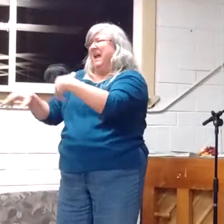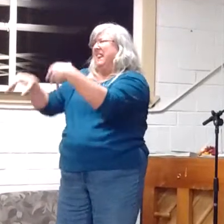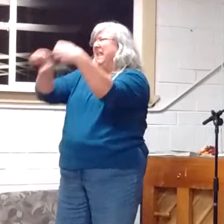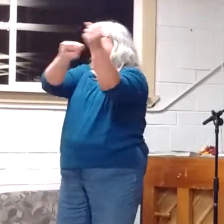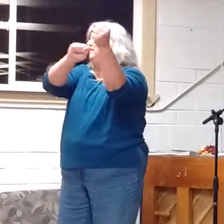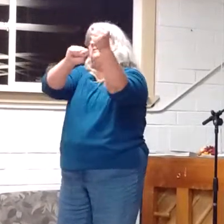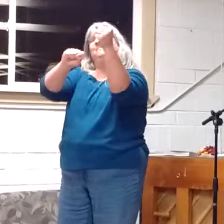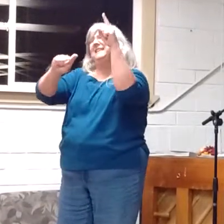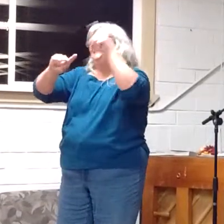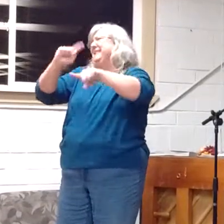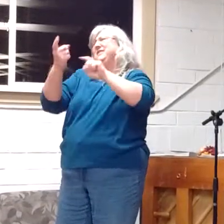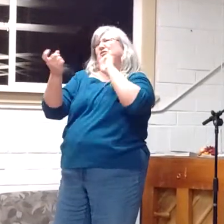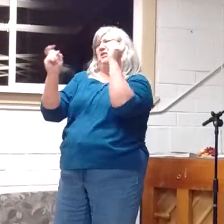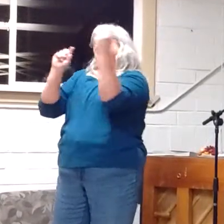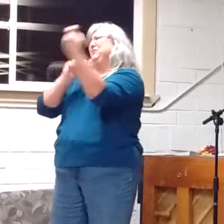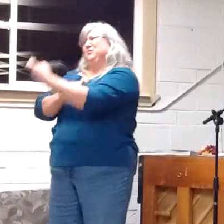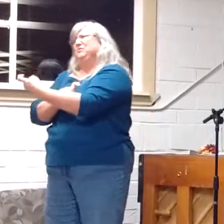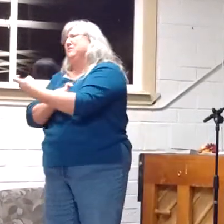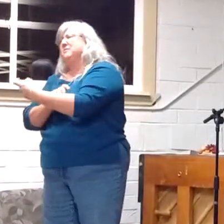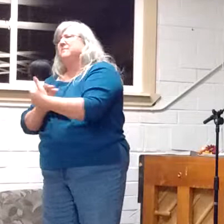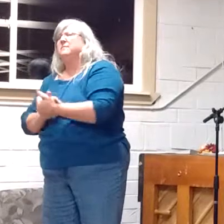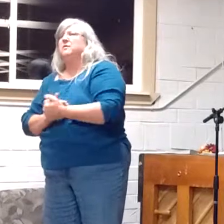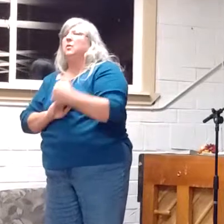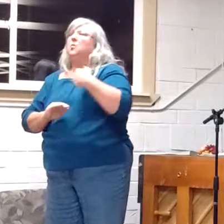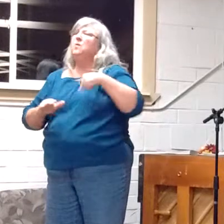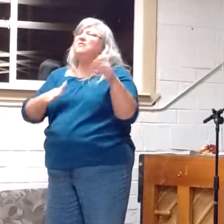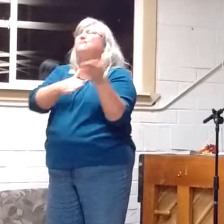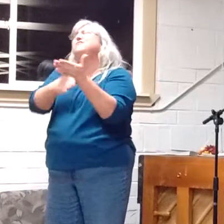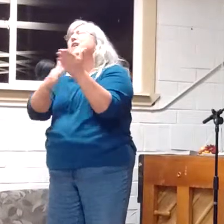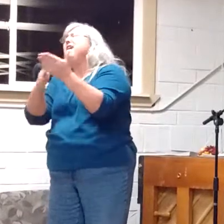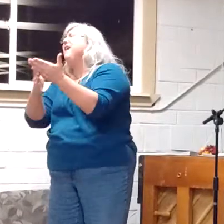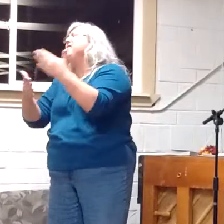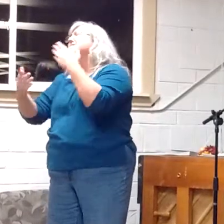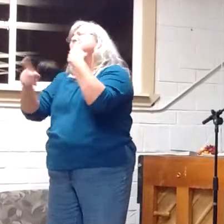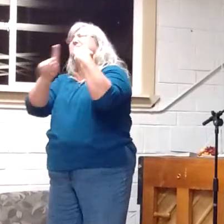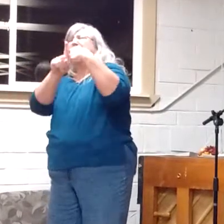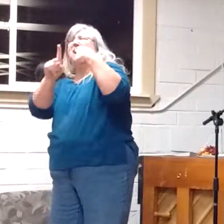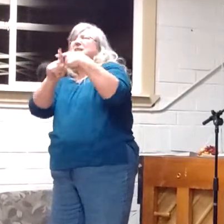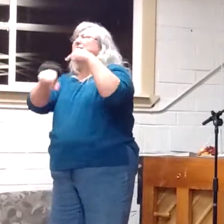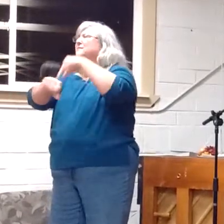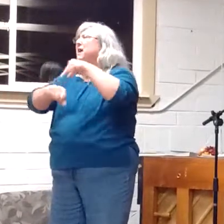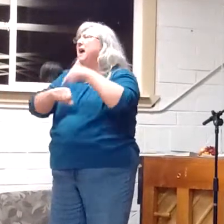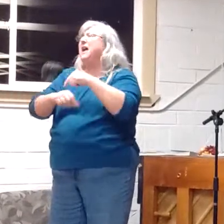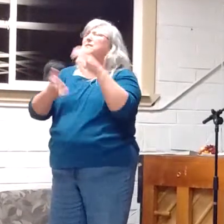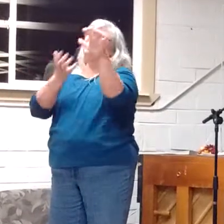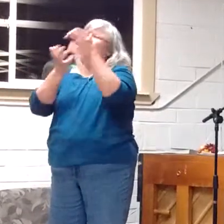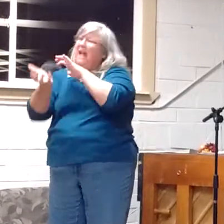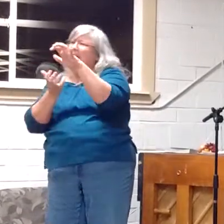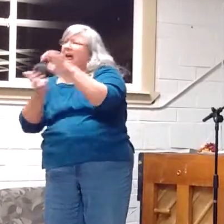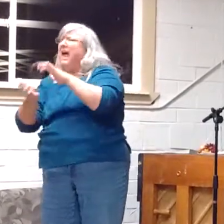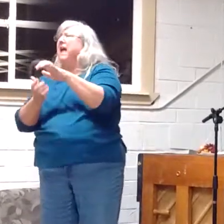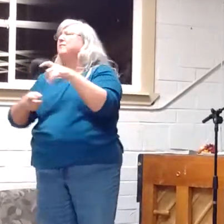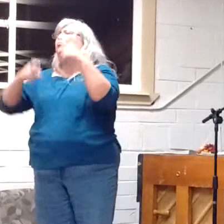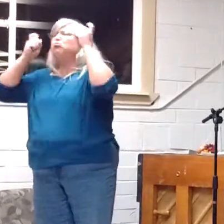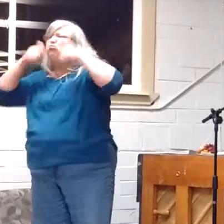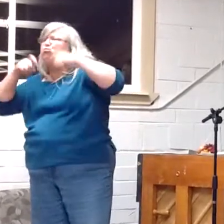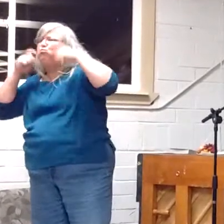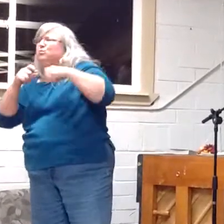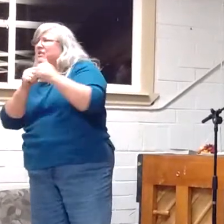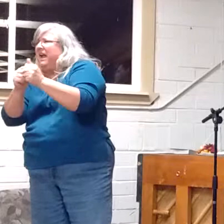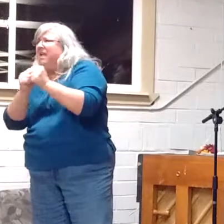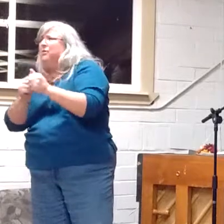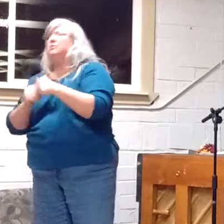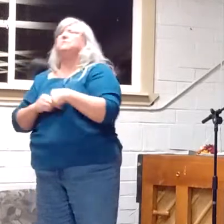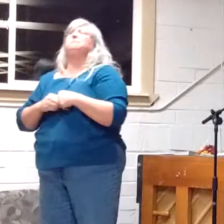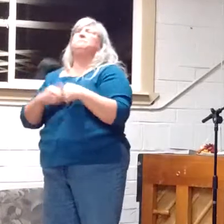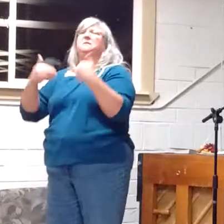cannot undo. We shared great laughs, sat in tears, we cried. We even had a chance to